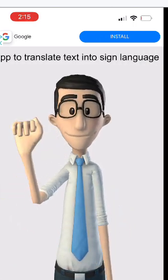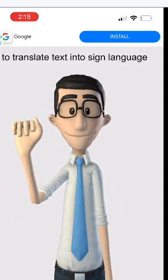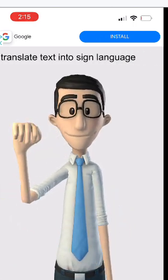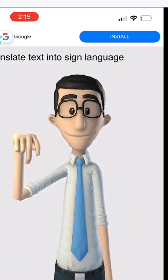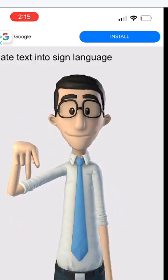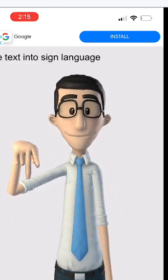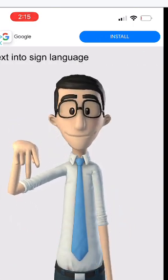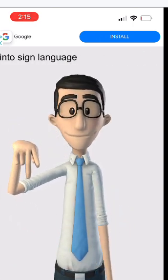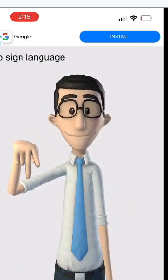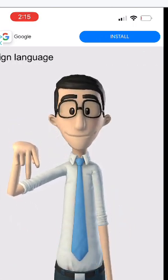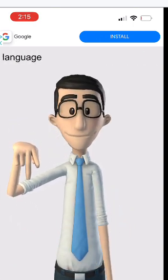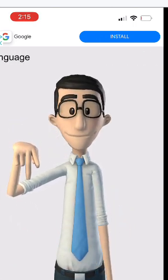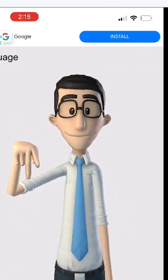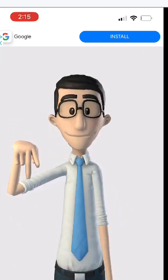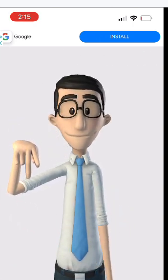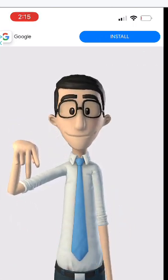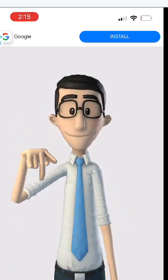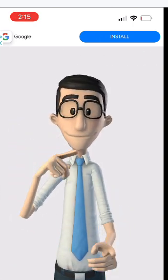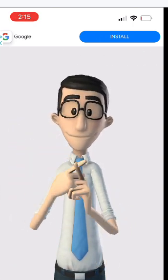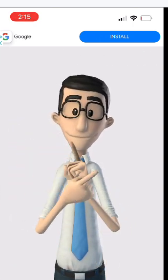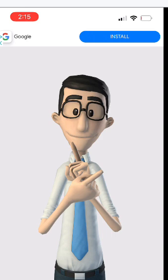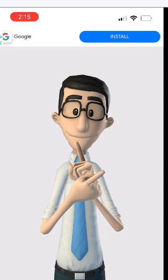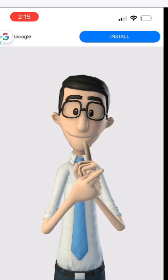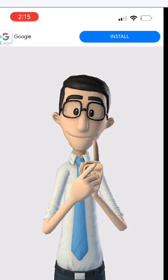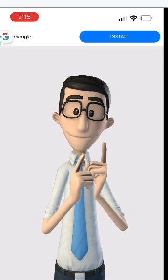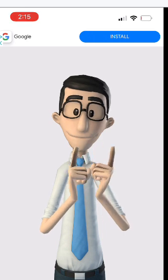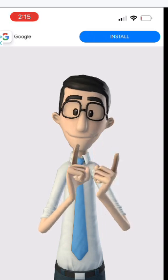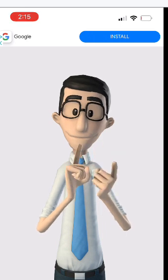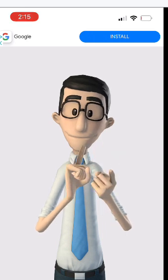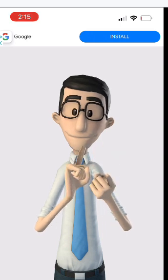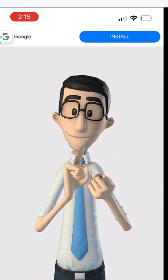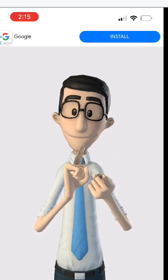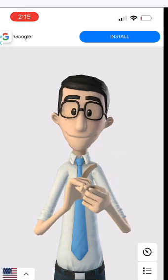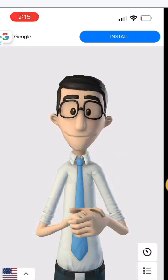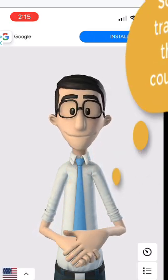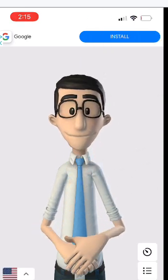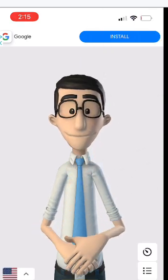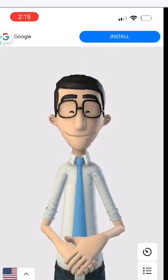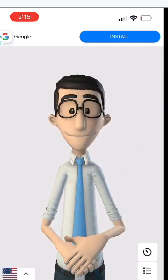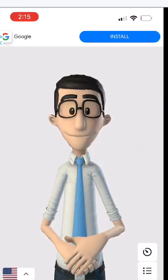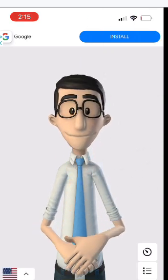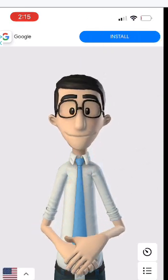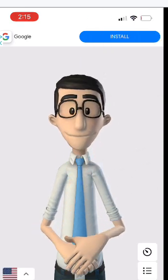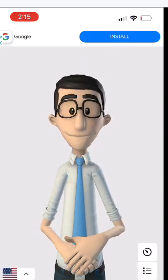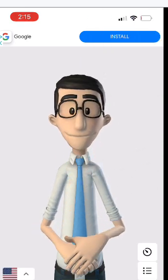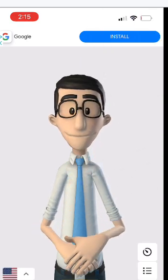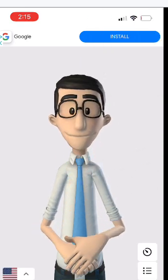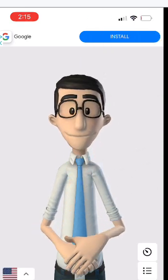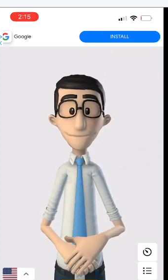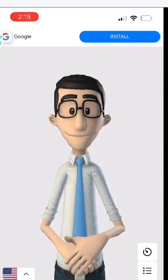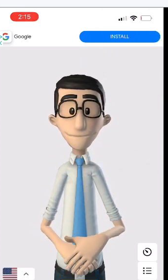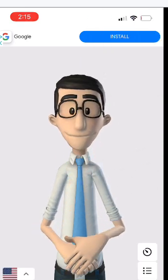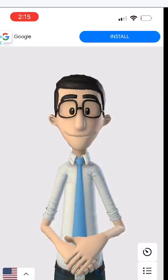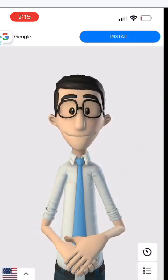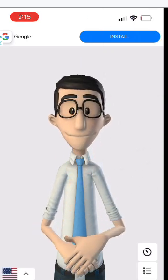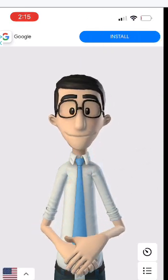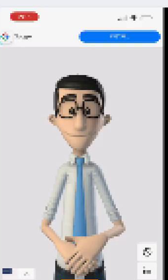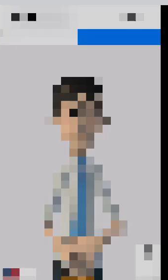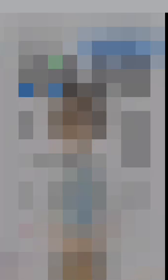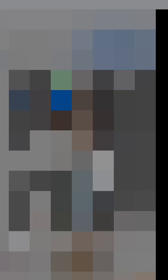to any of your assignments for instructions or to communicate with students who use American Sign Language.